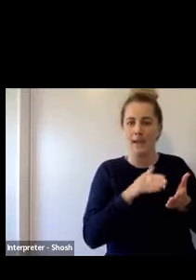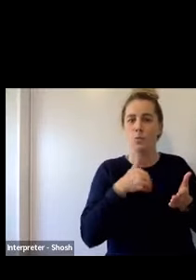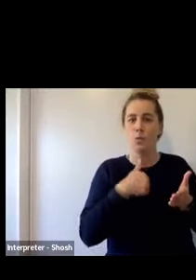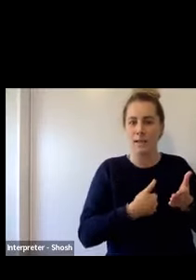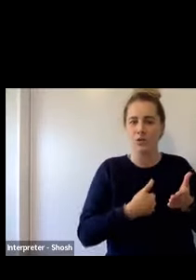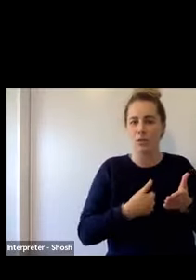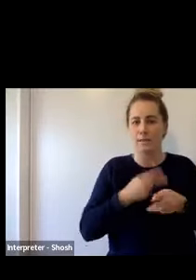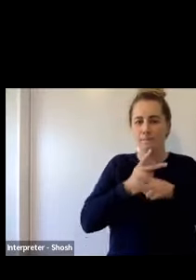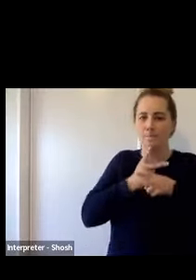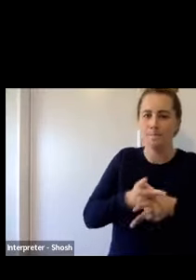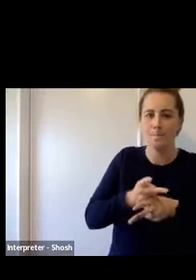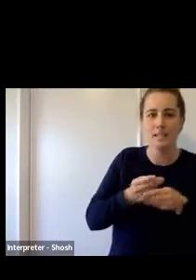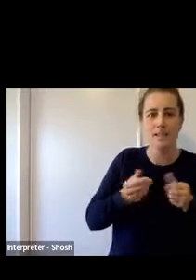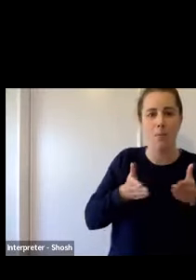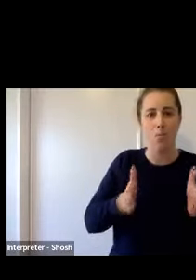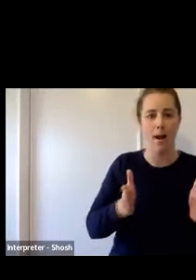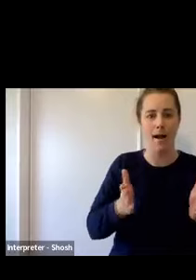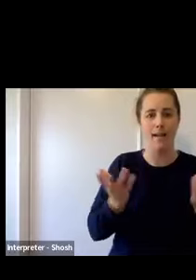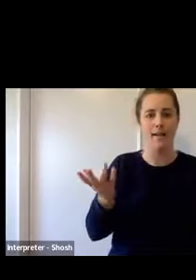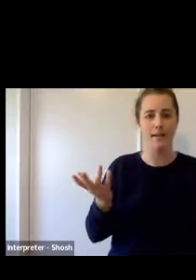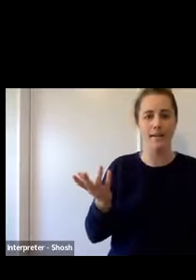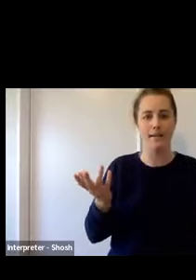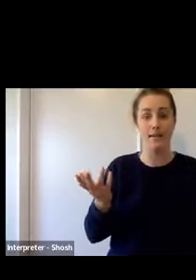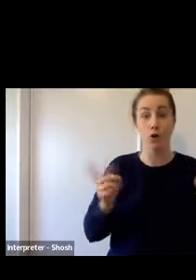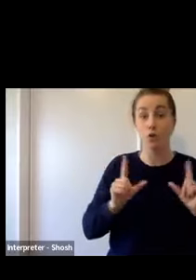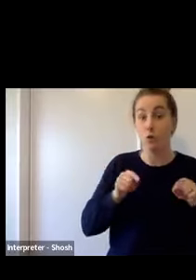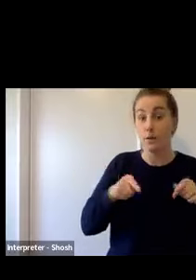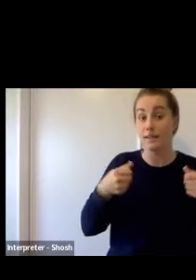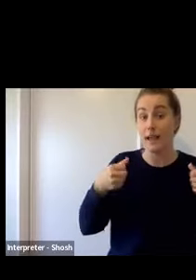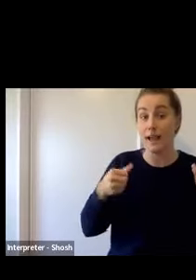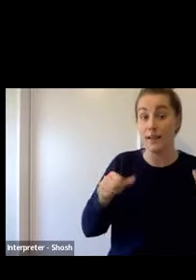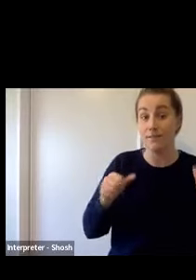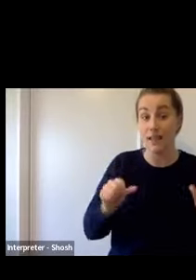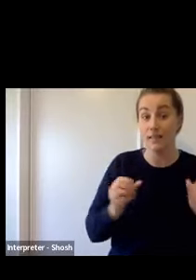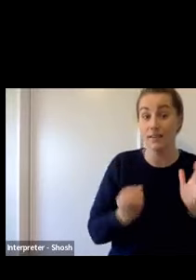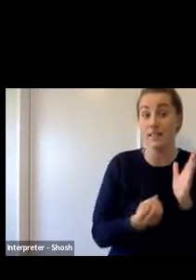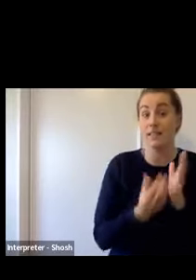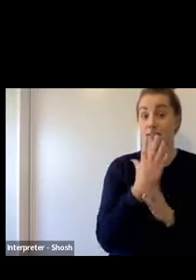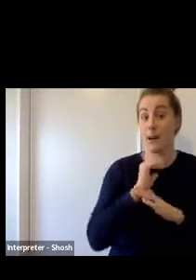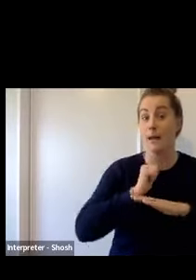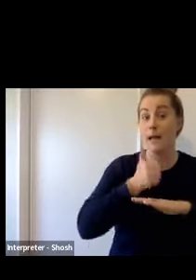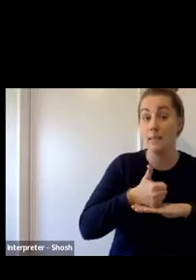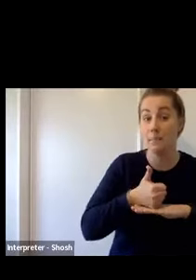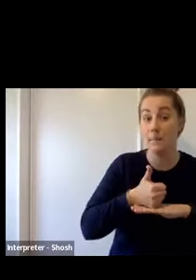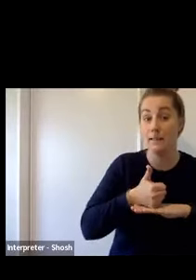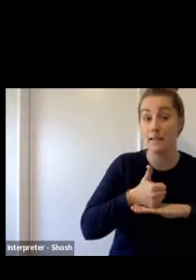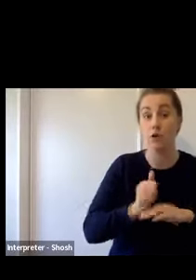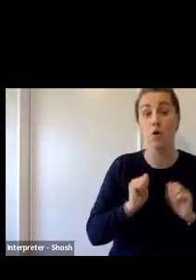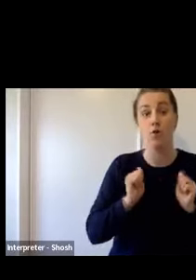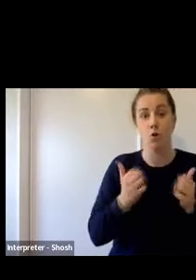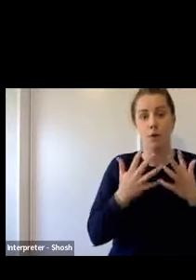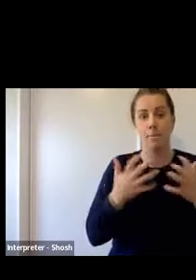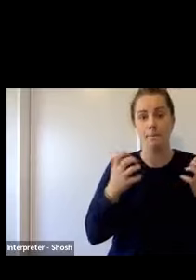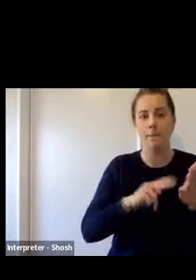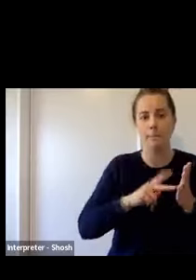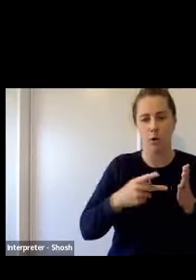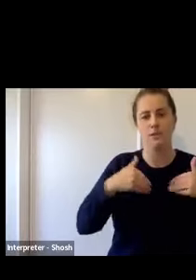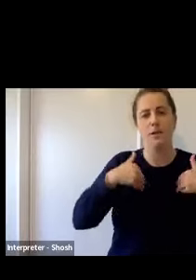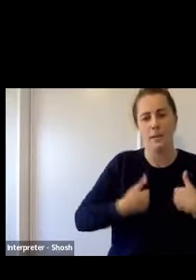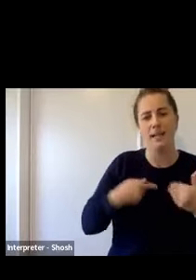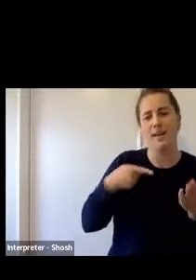compelled. To do this, the effective development and implementation of good public policy is needed, and